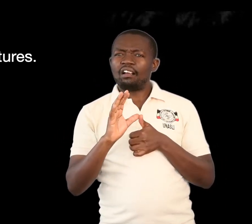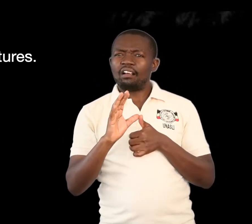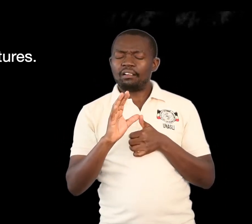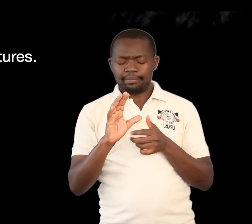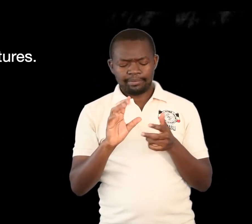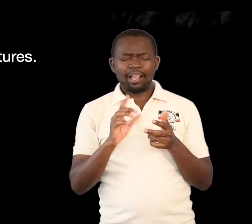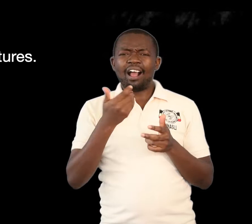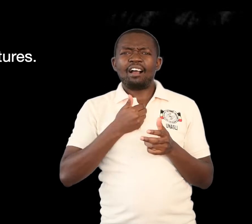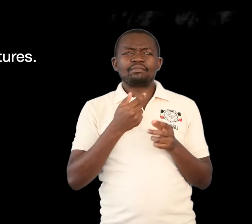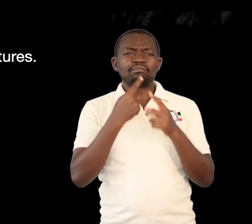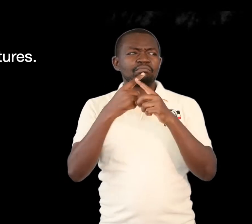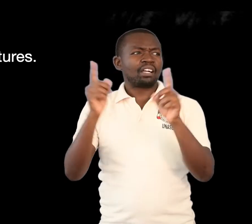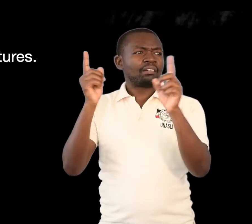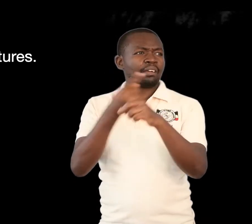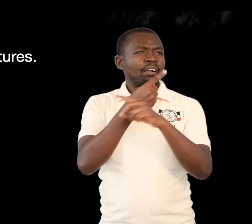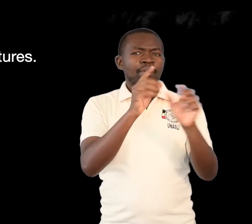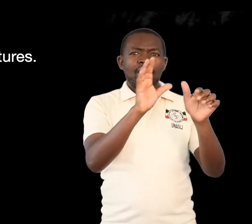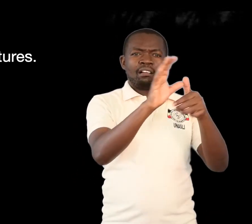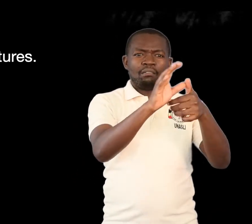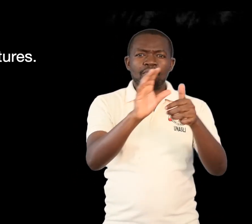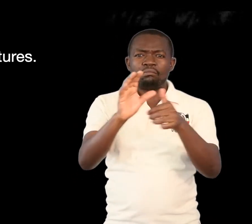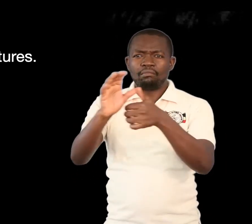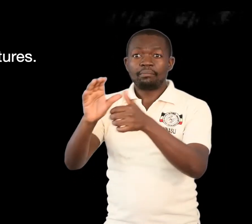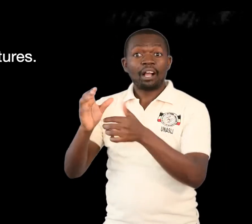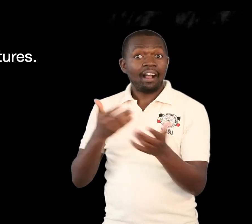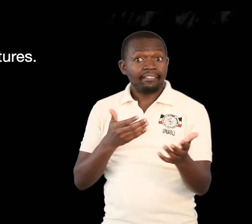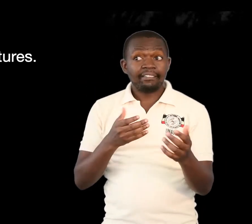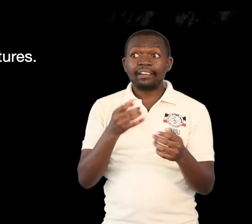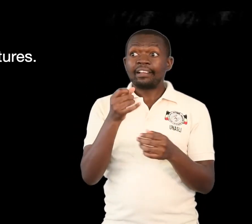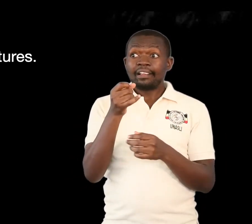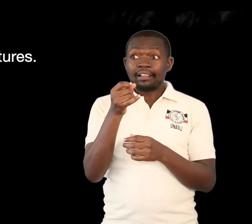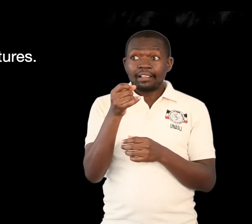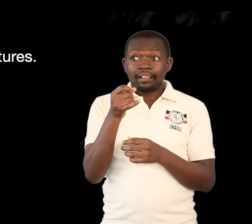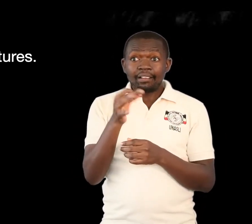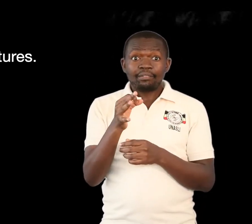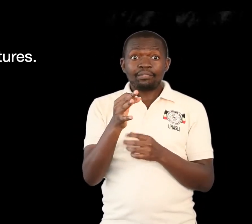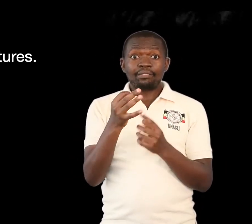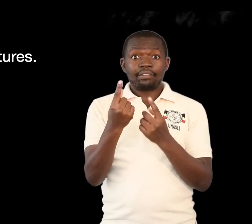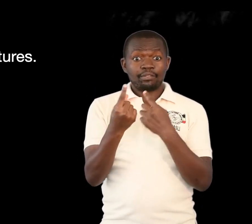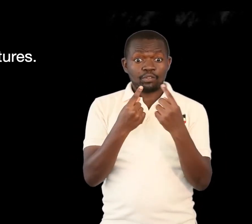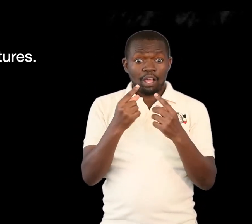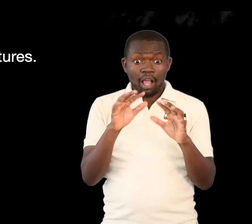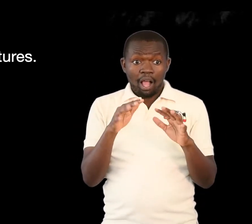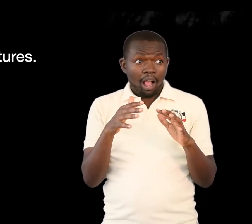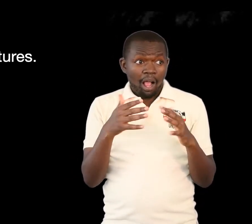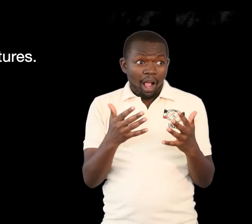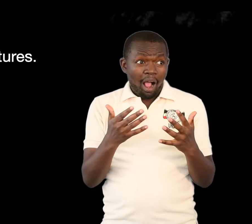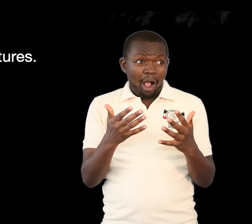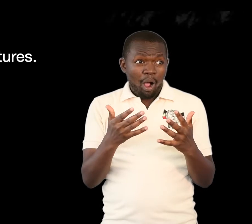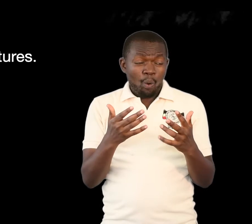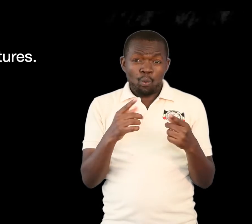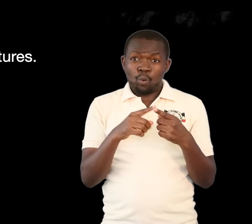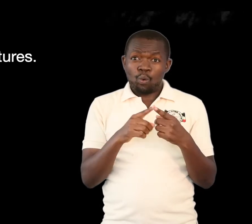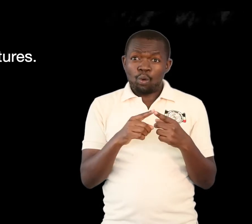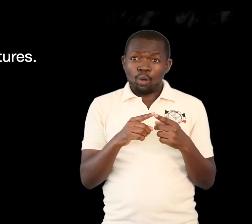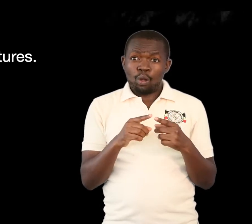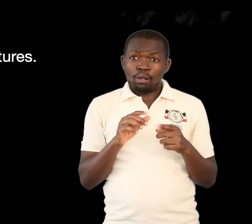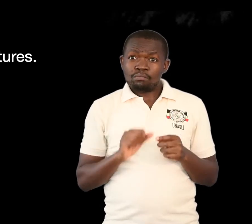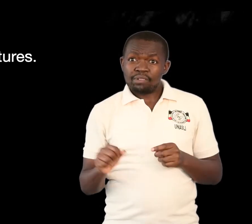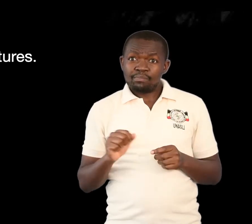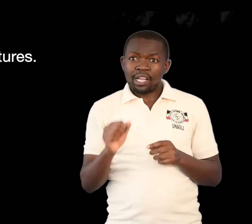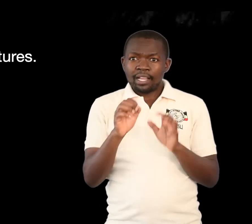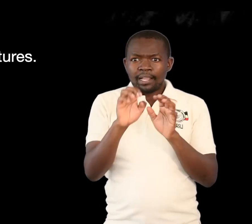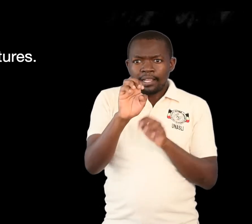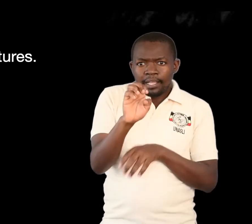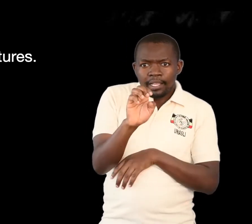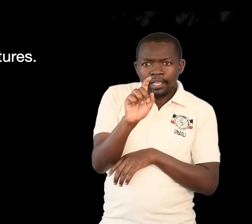are different cultures. If I talk about the way the dancing is done, echitagururu, and I